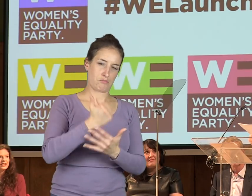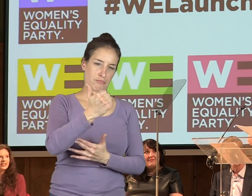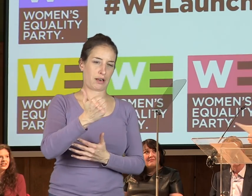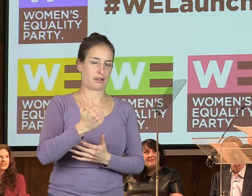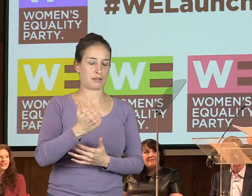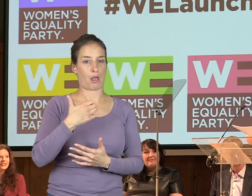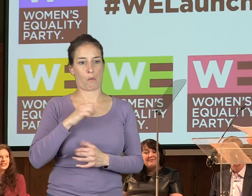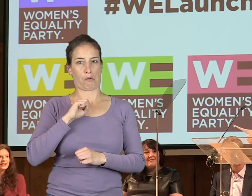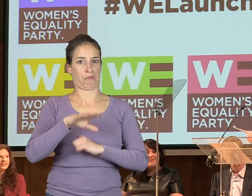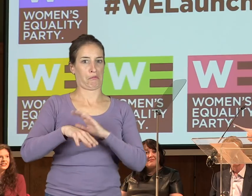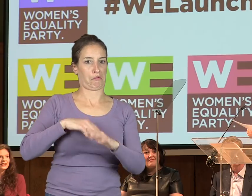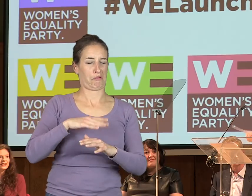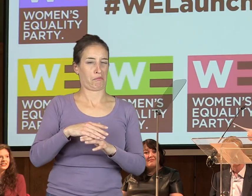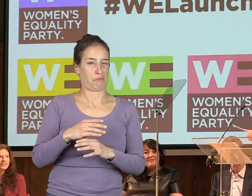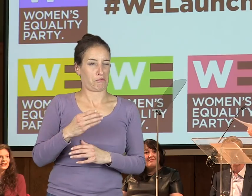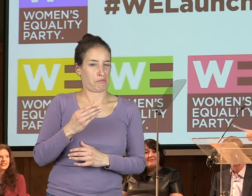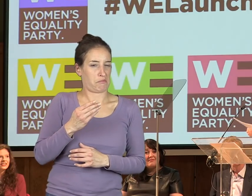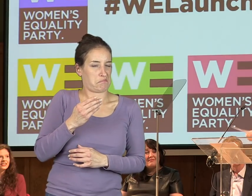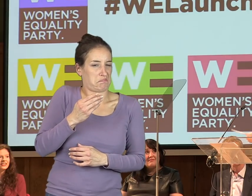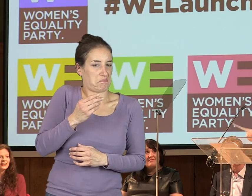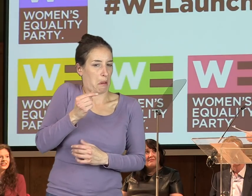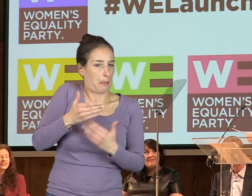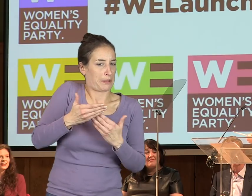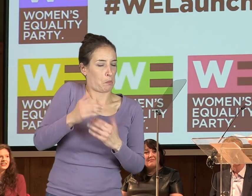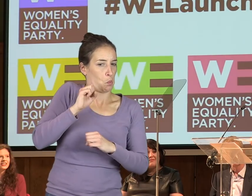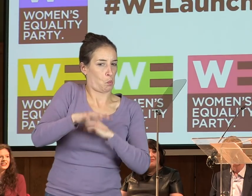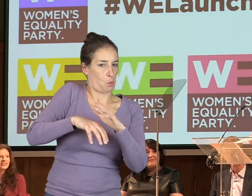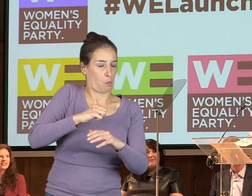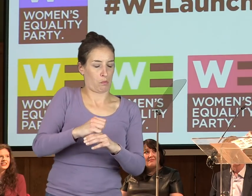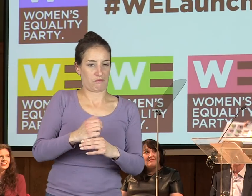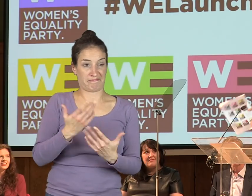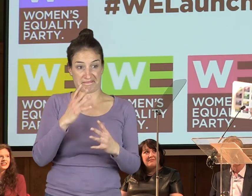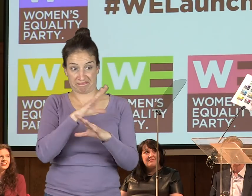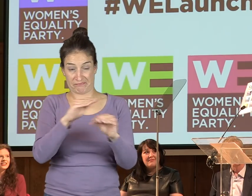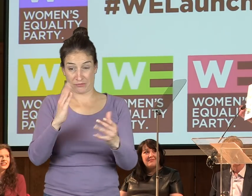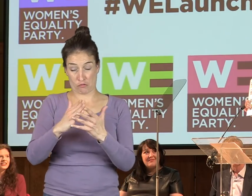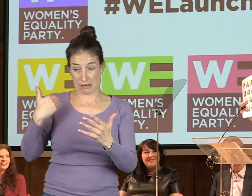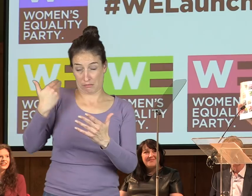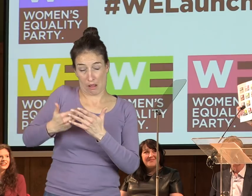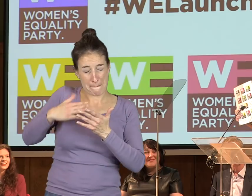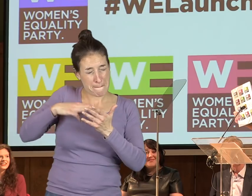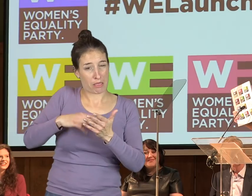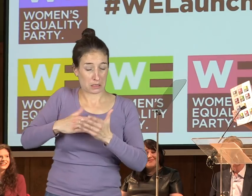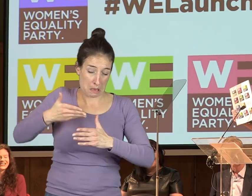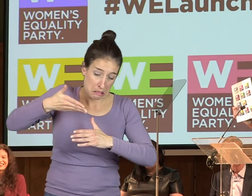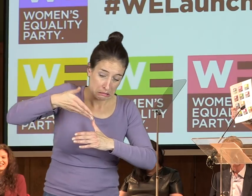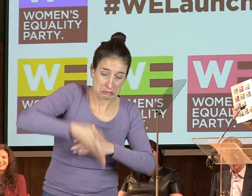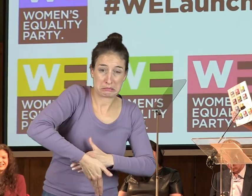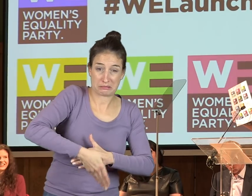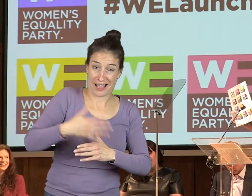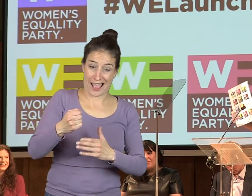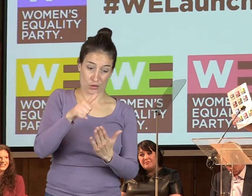am overwhelmed after these months and months of work to be holding this document today.